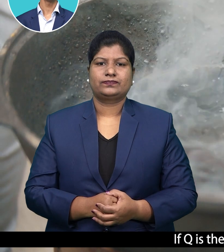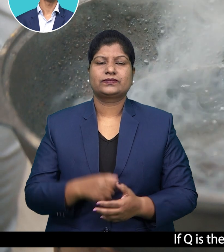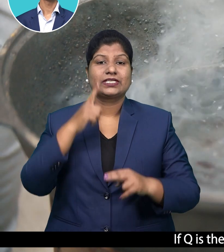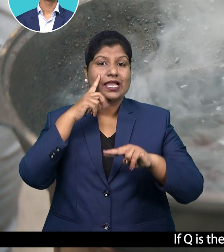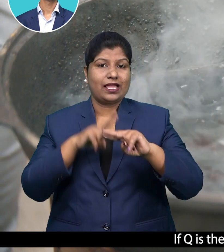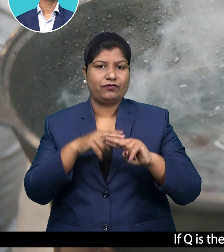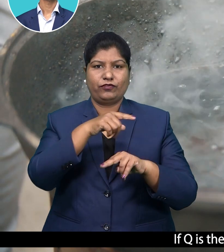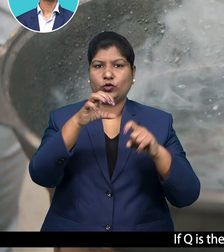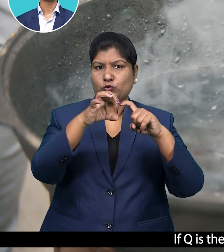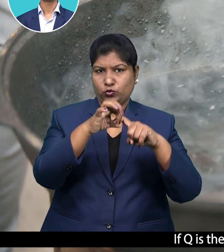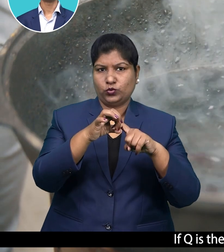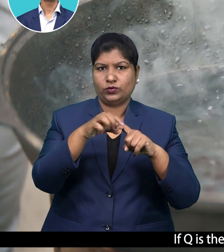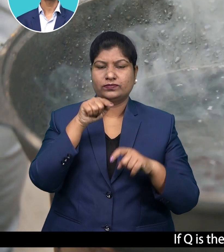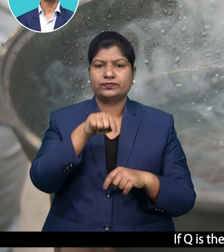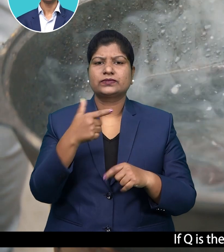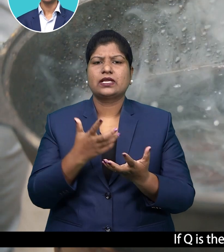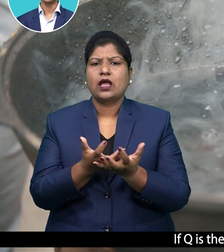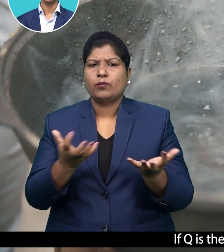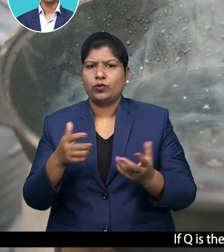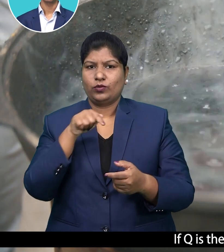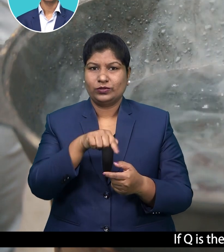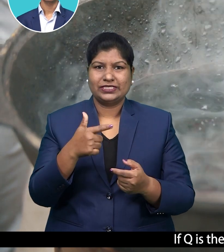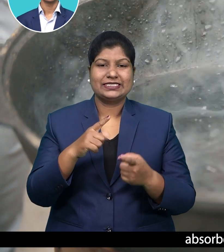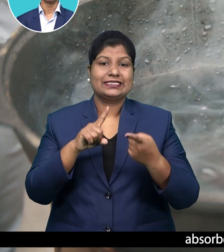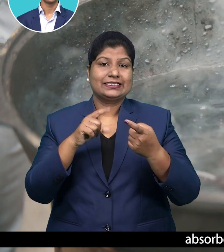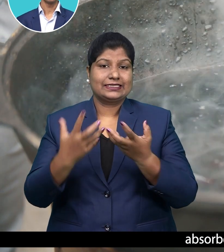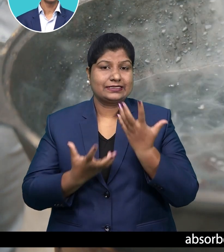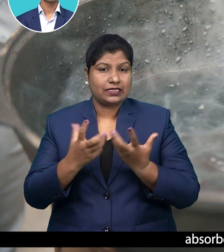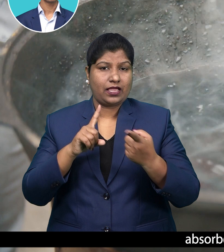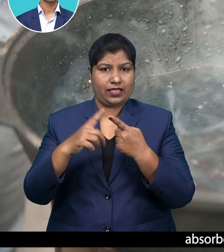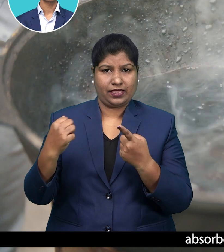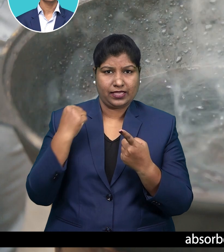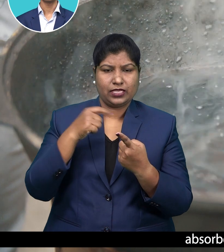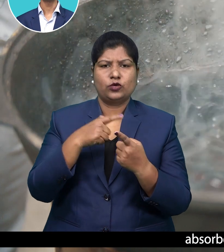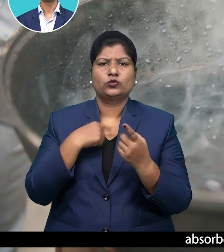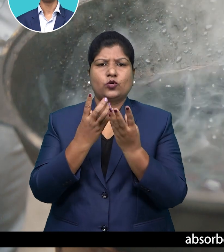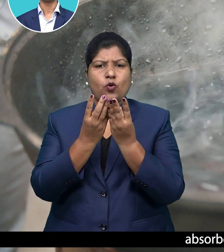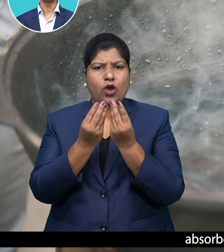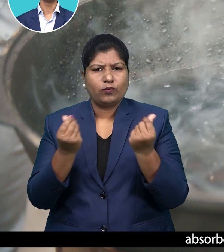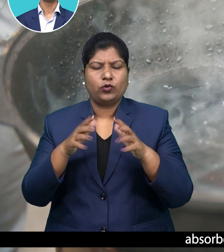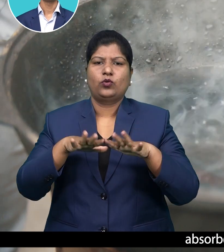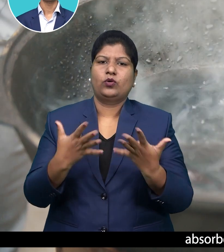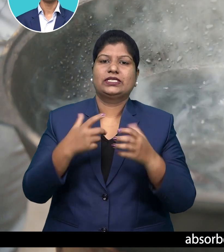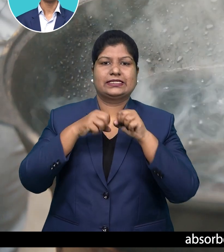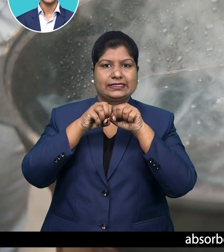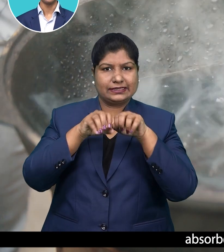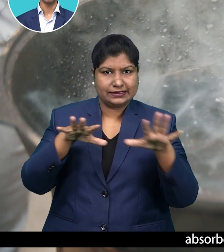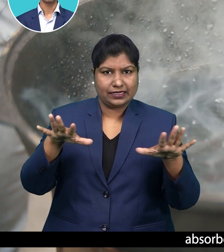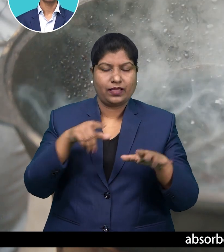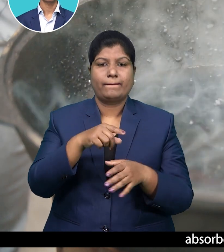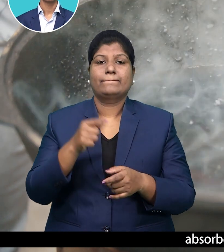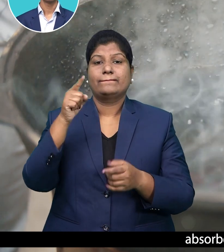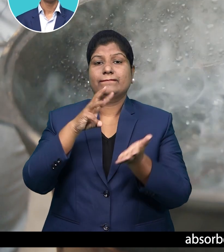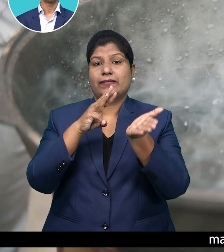If Q is the amount of heat energy absorbed or liberated by